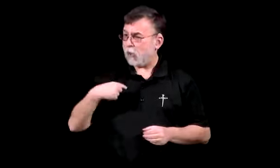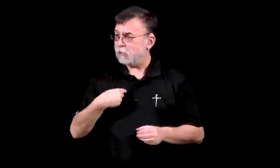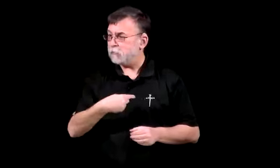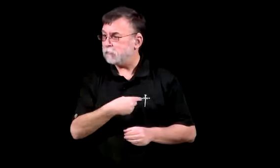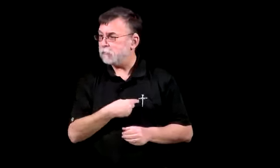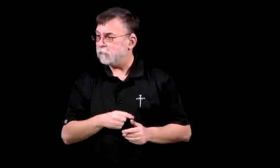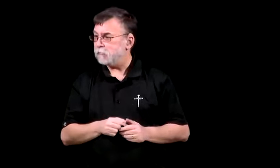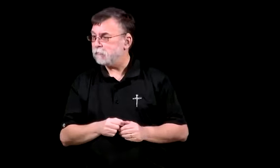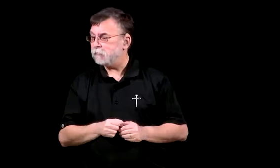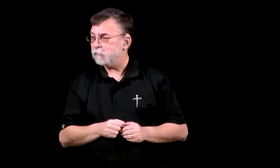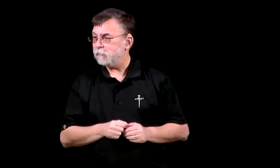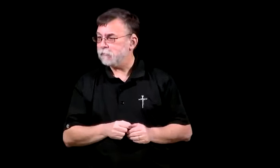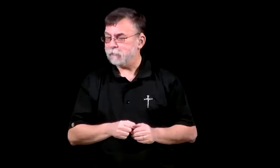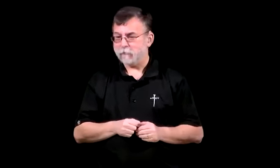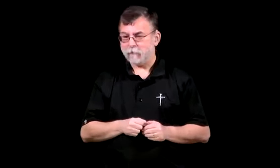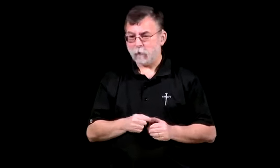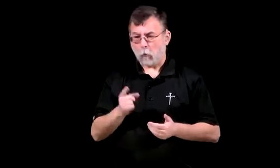But remember, God is for us.